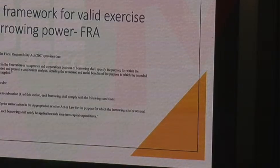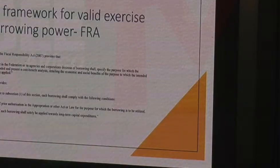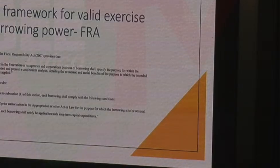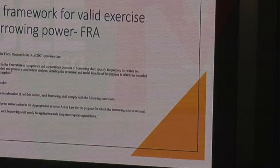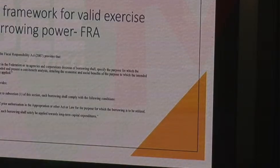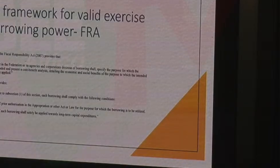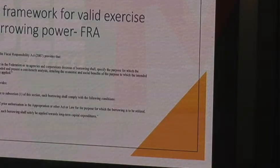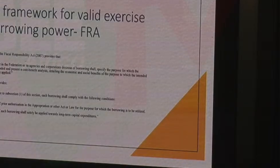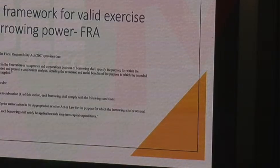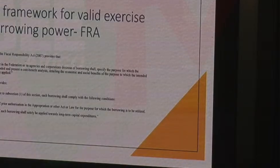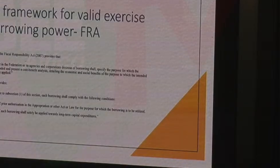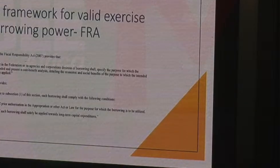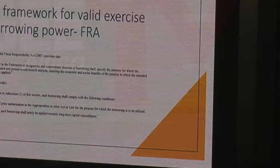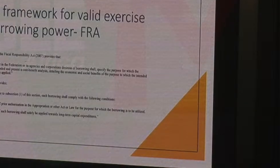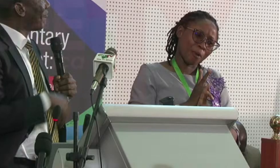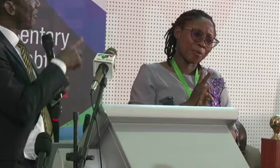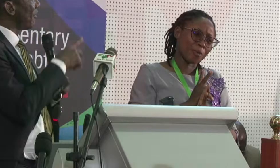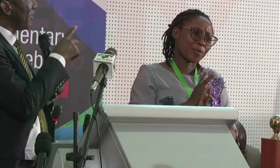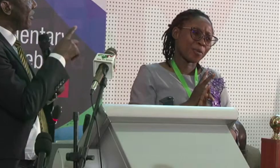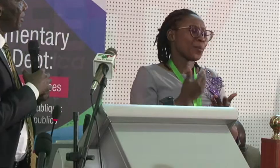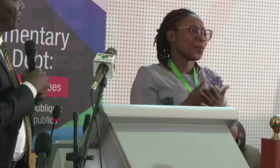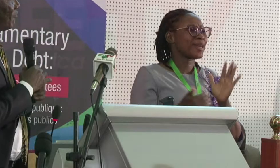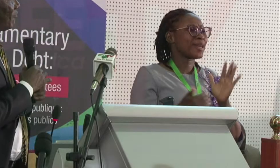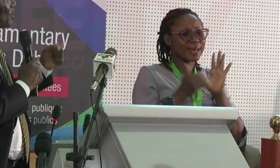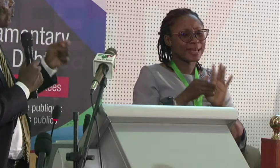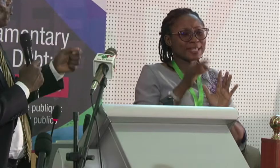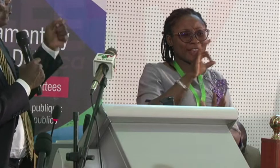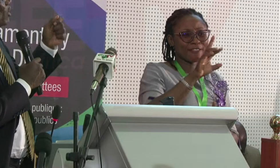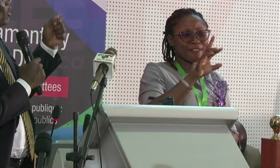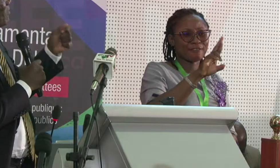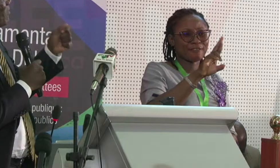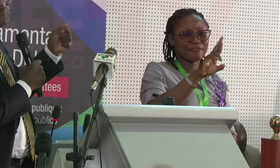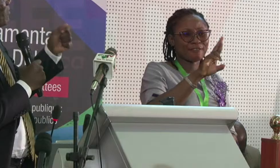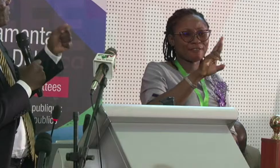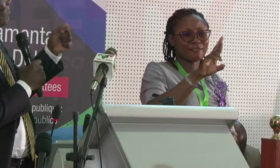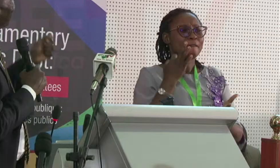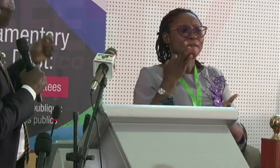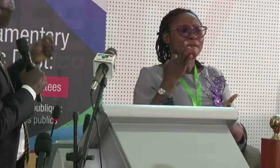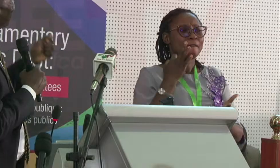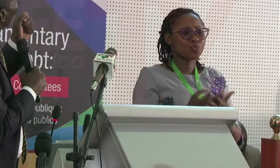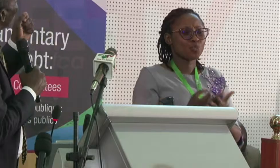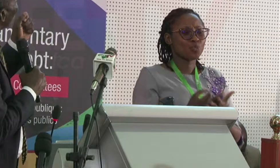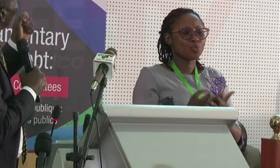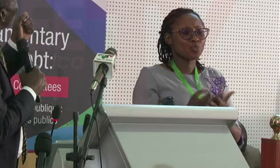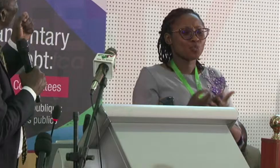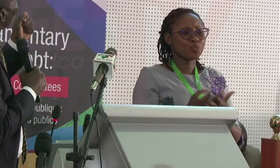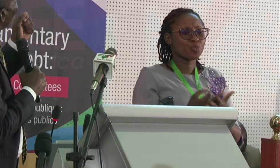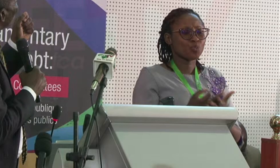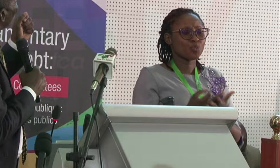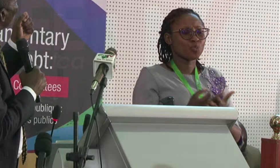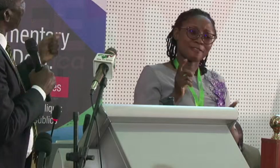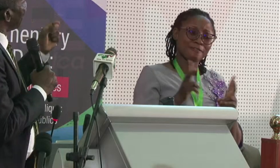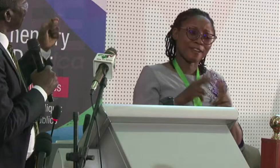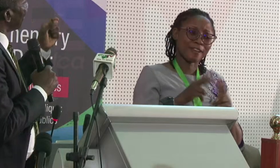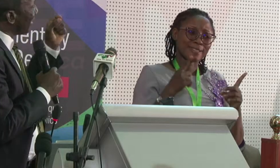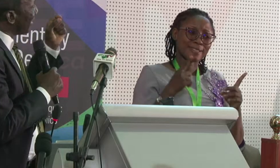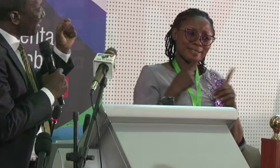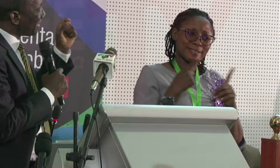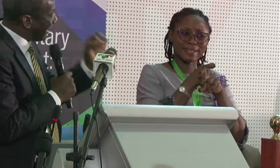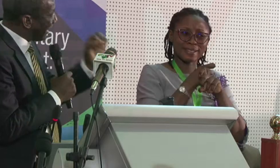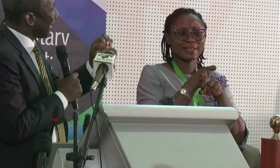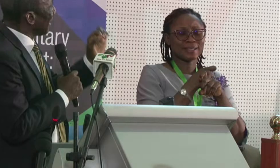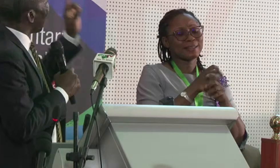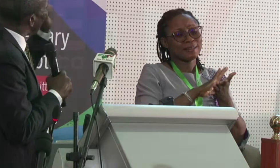borrow money contrary to FRA, the Fiscal Responsibility Act is very strict.